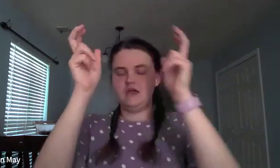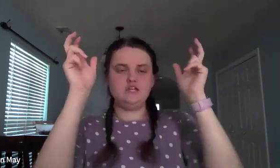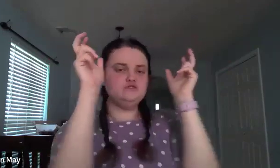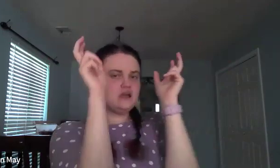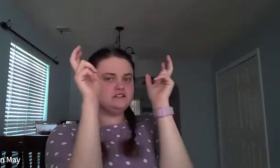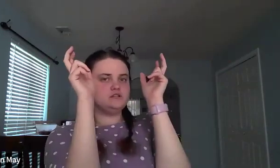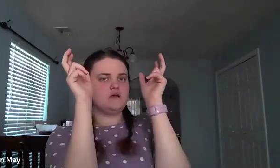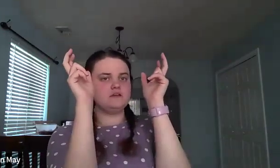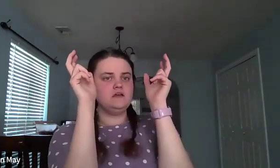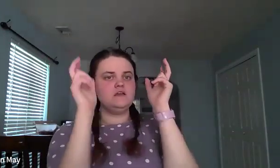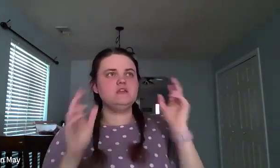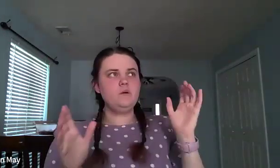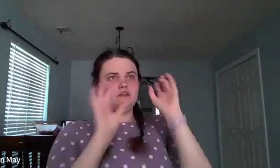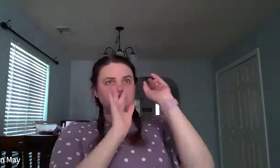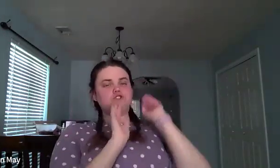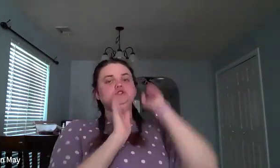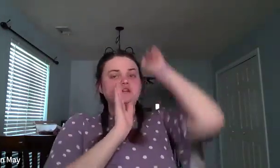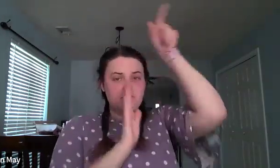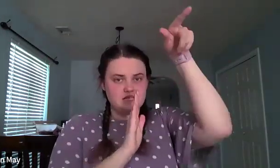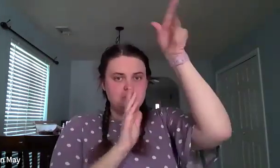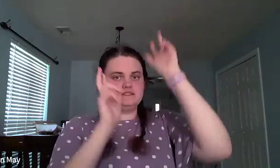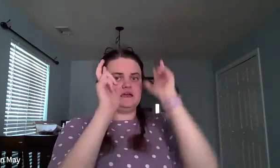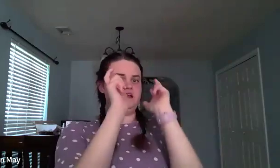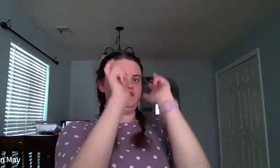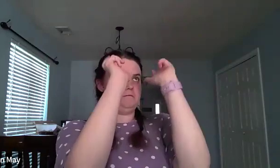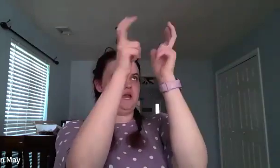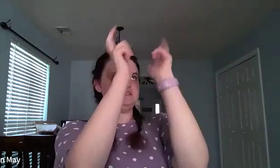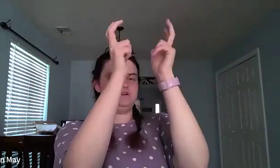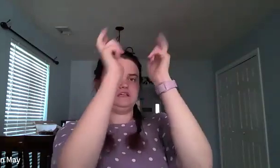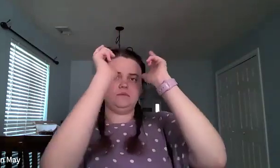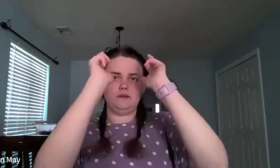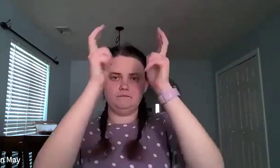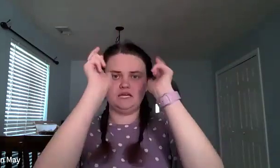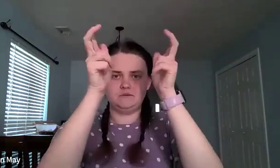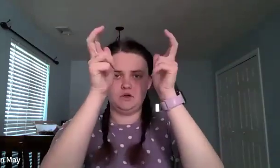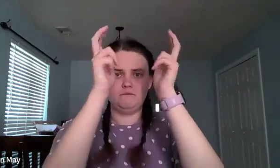And you kind of do have it. Think about when like you're shooting a basketball, it's that kind of thing. Basketball, it's like up high. Basketball.